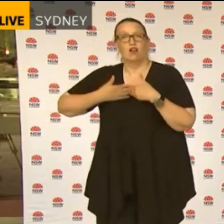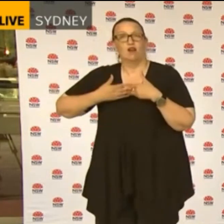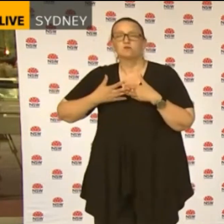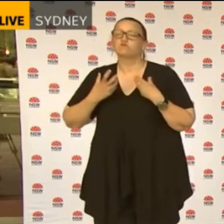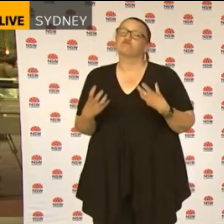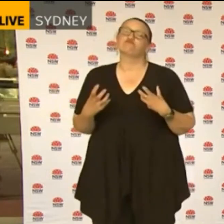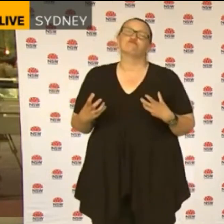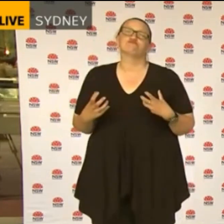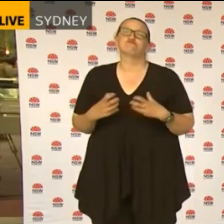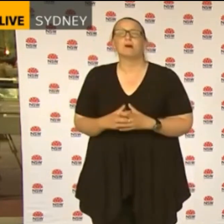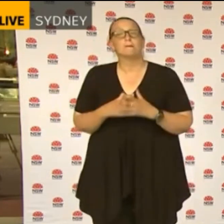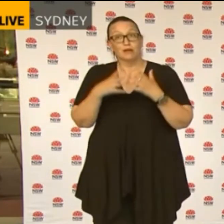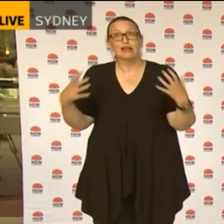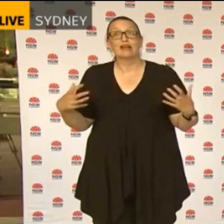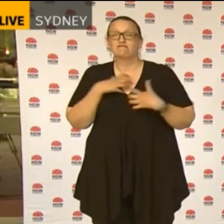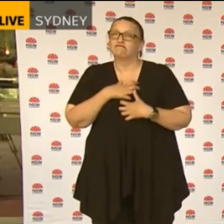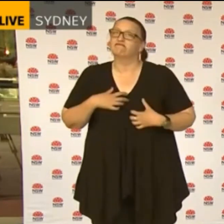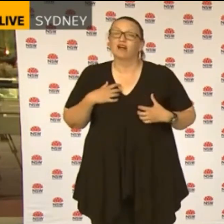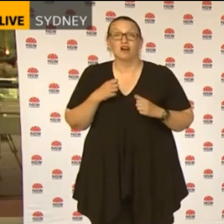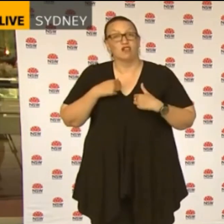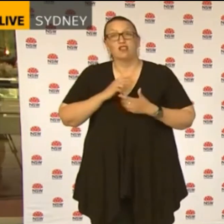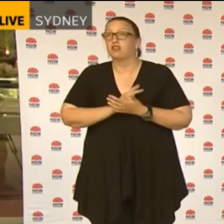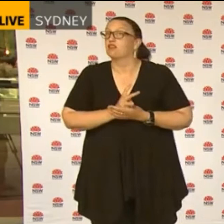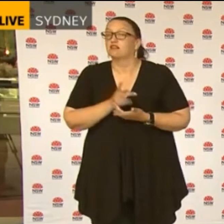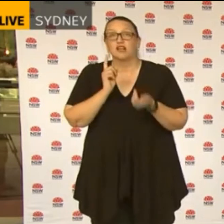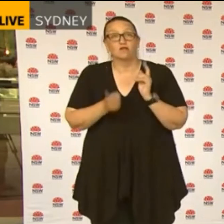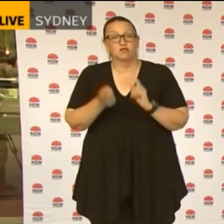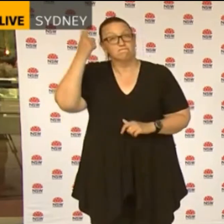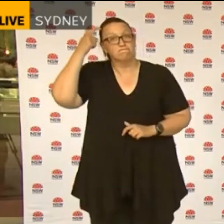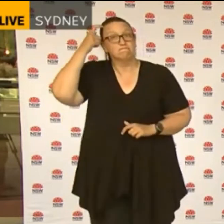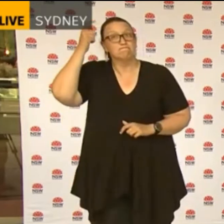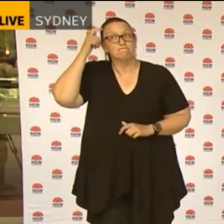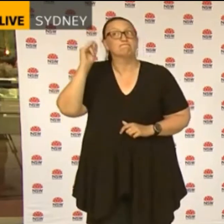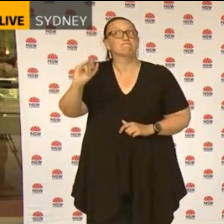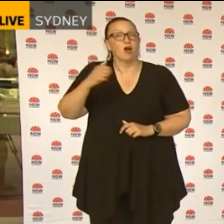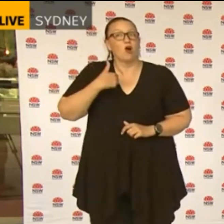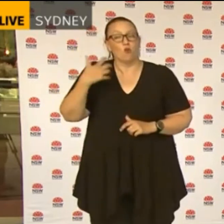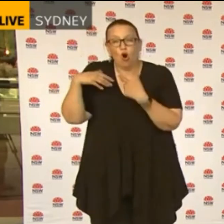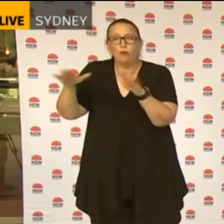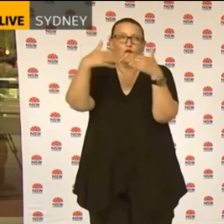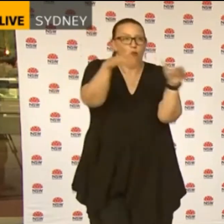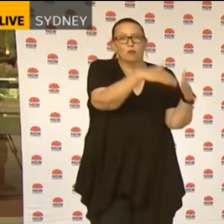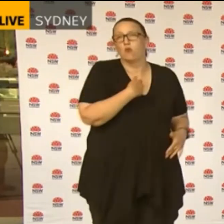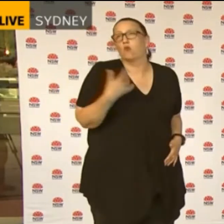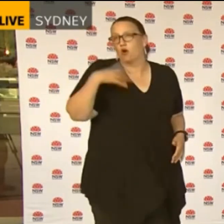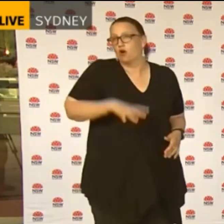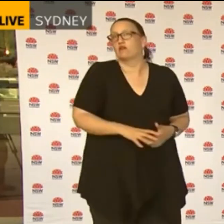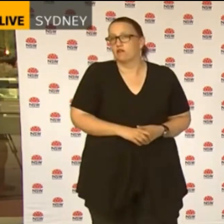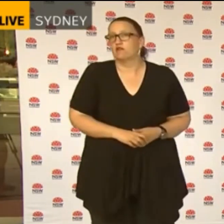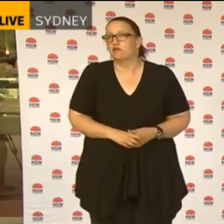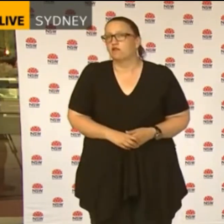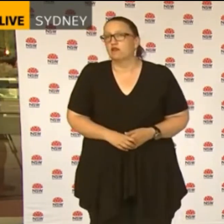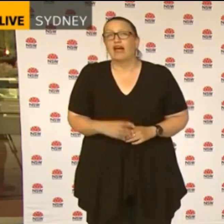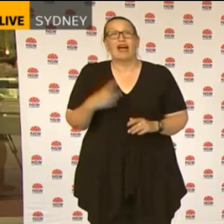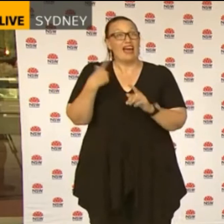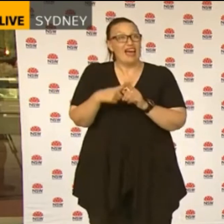economic cost but also the human cost of those border issues, and both of those play on my mind. And I think we also need to have greater